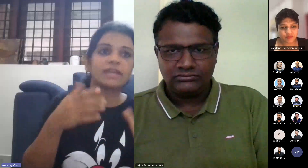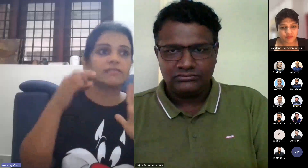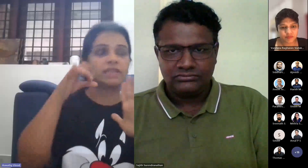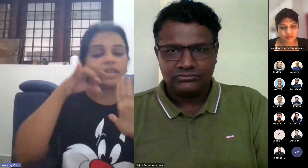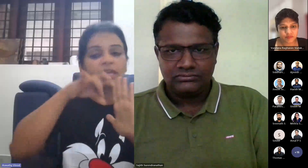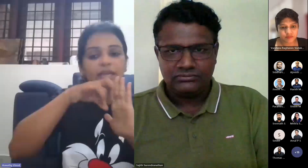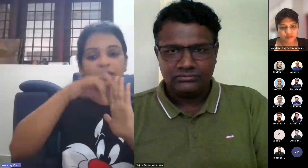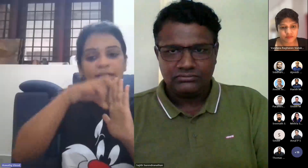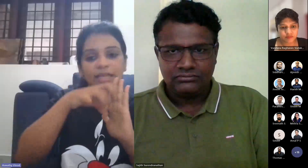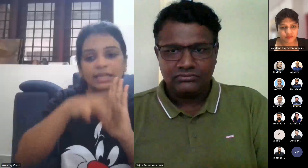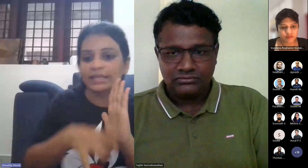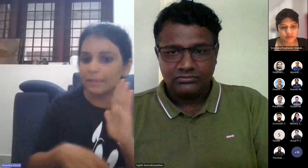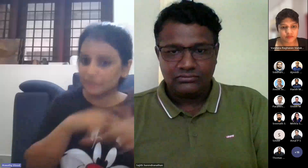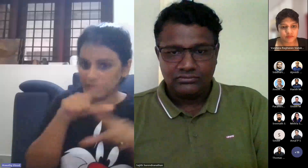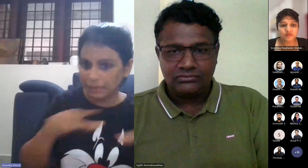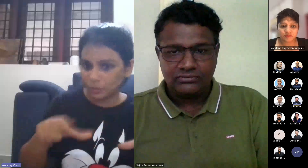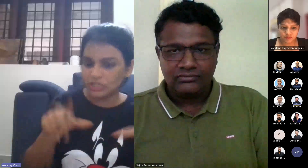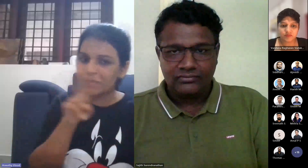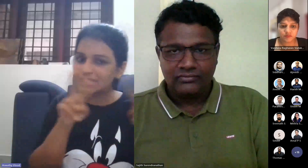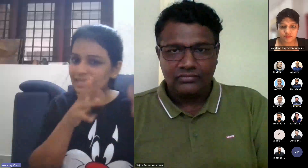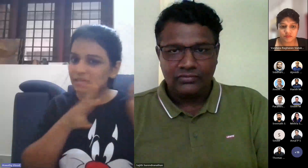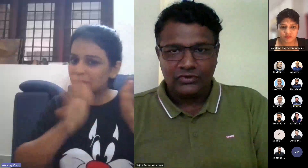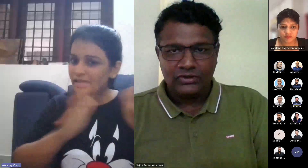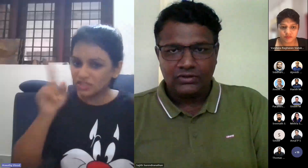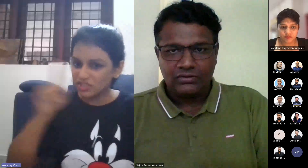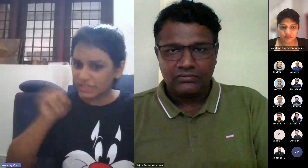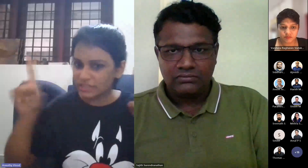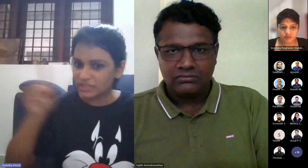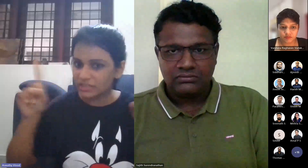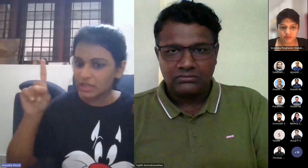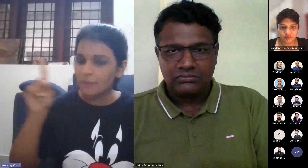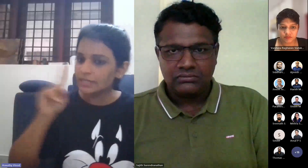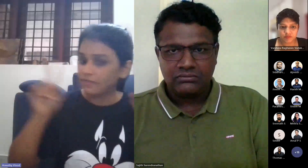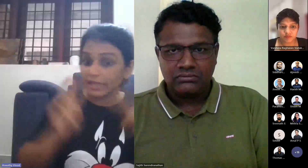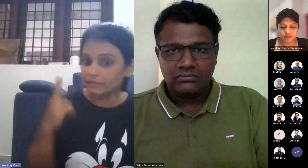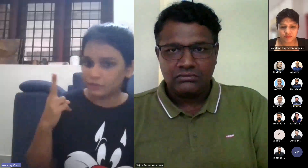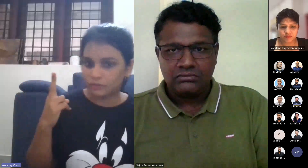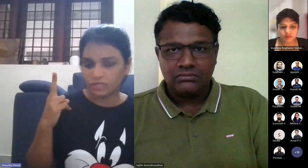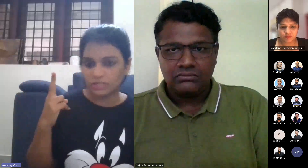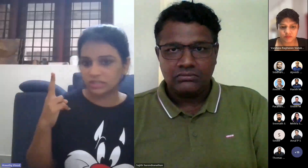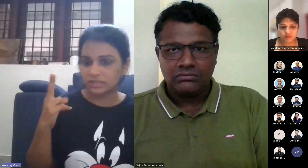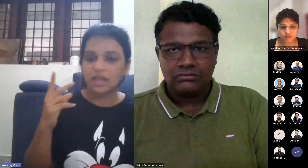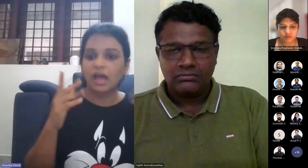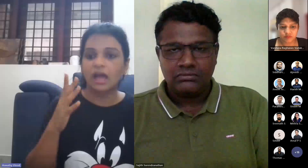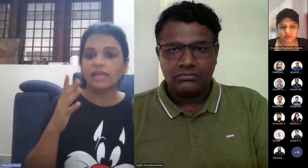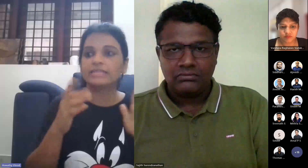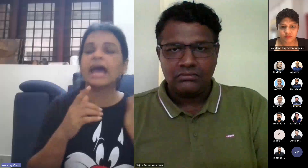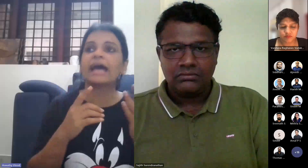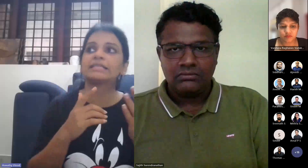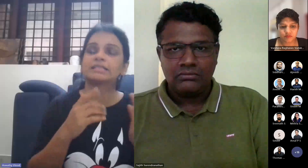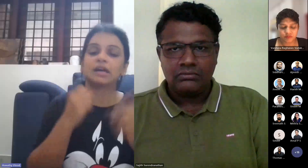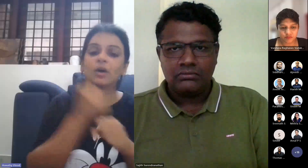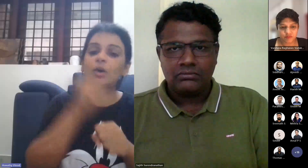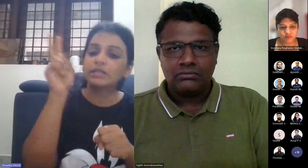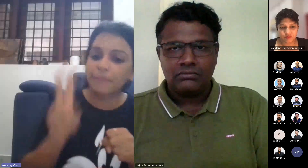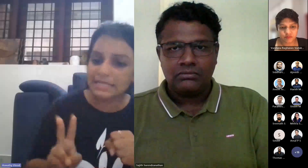is a very in-depth language. It might seem like just gestures, but it's very different from gestures. It